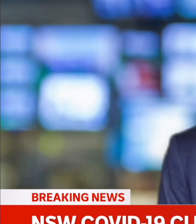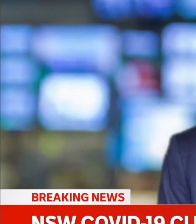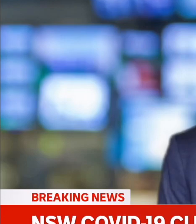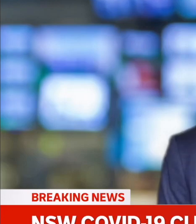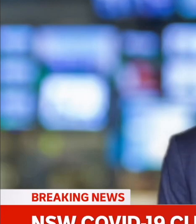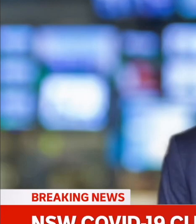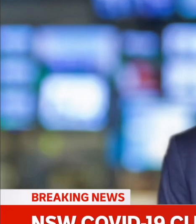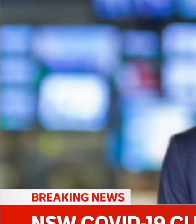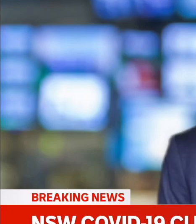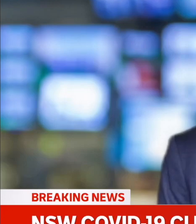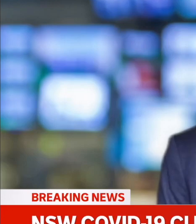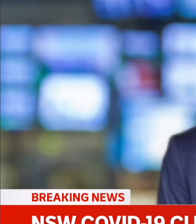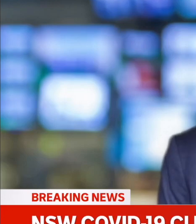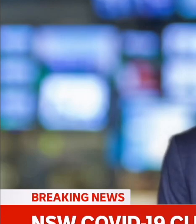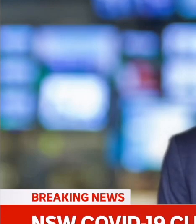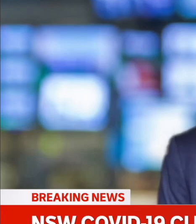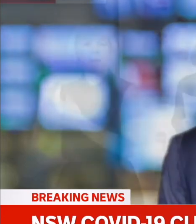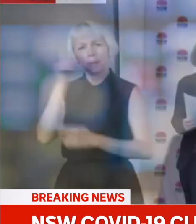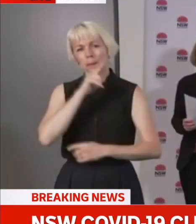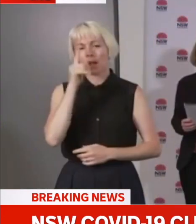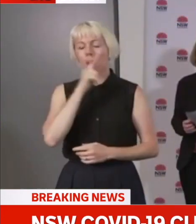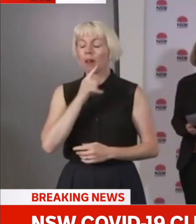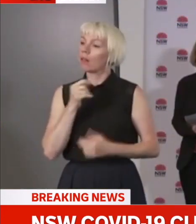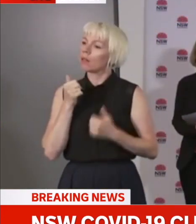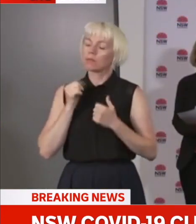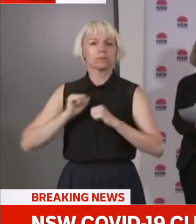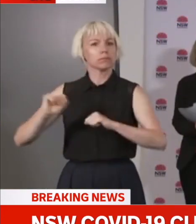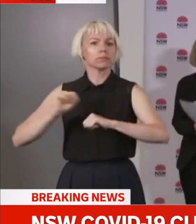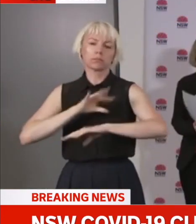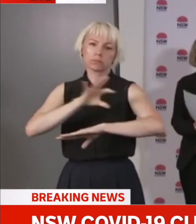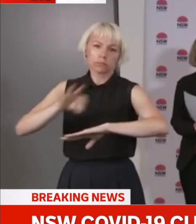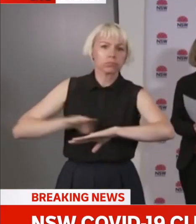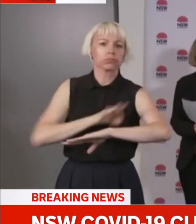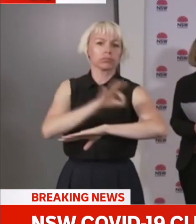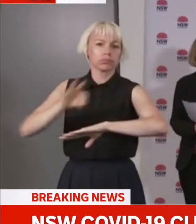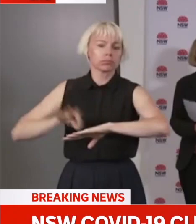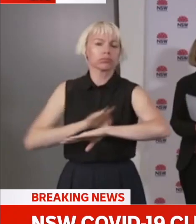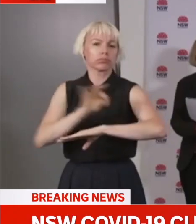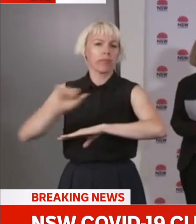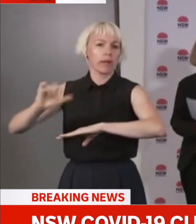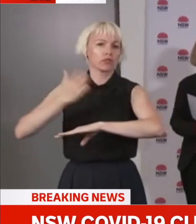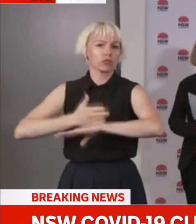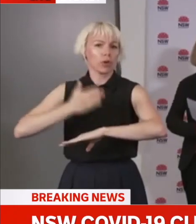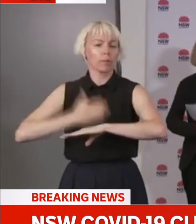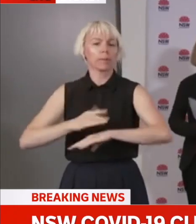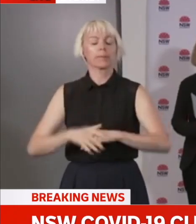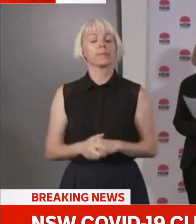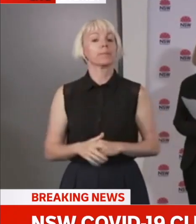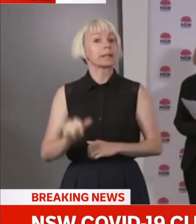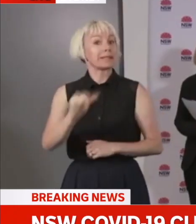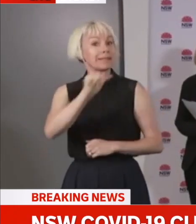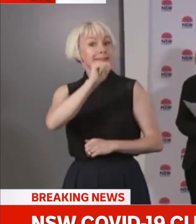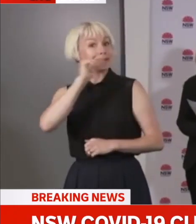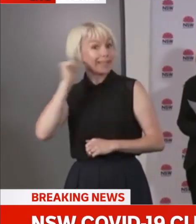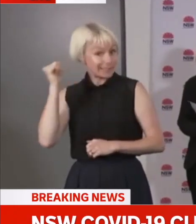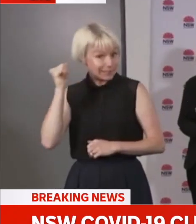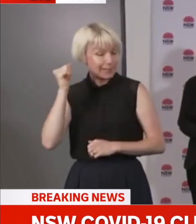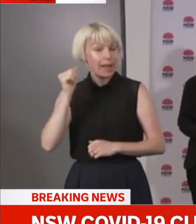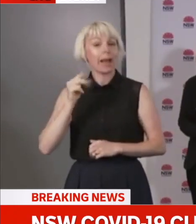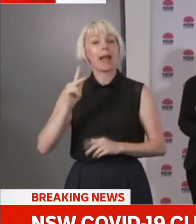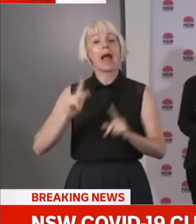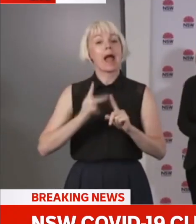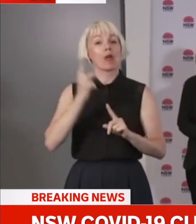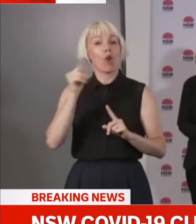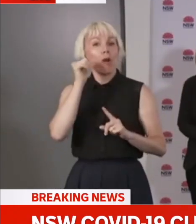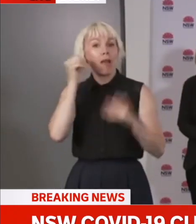on the COVID-19 cluster on Sydney's northern beaches. Let's listen in. Yesterday we'd advised that as at 8 p.m. last night, there'd